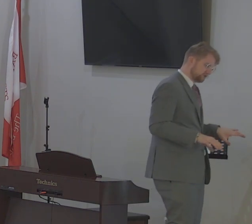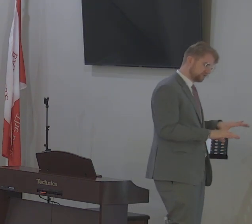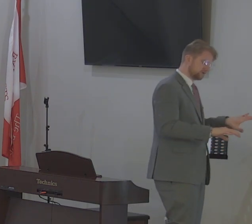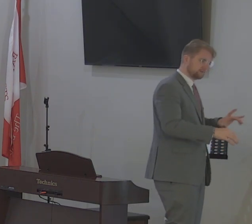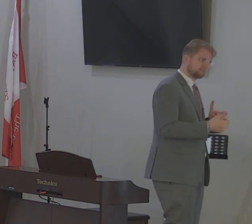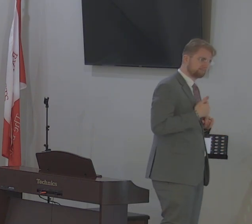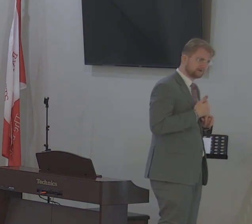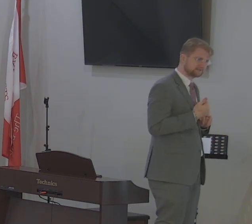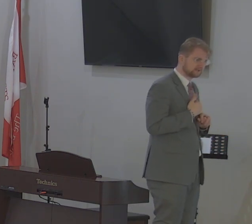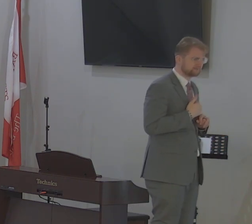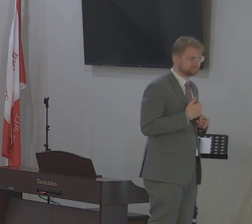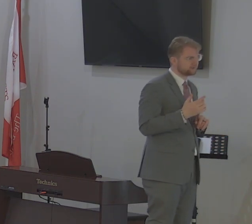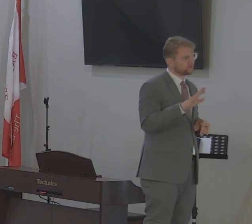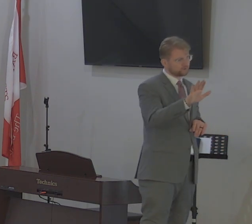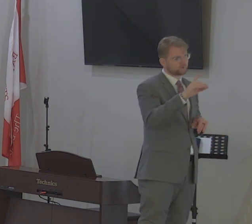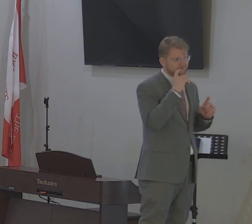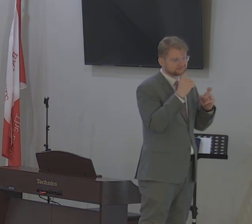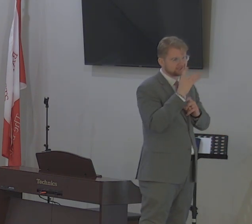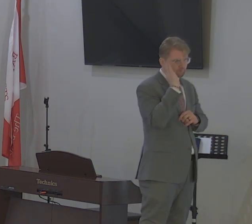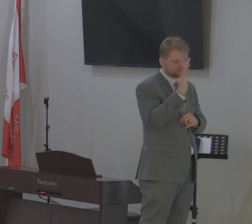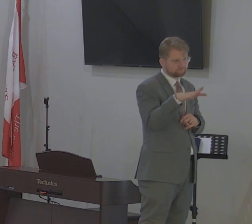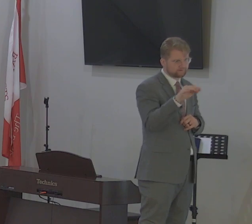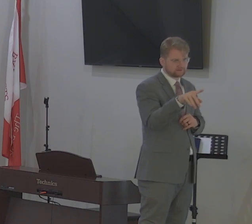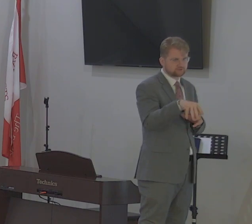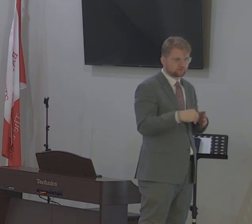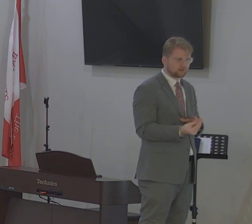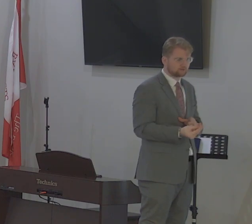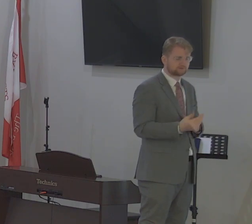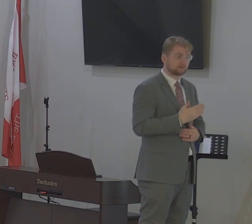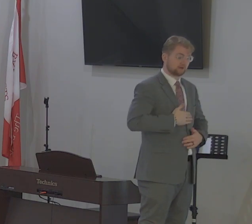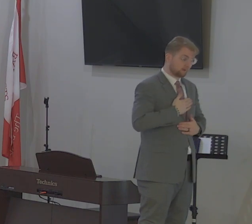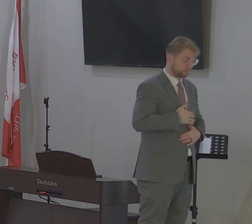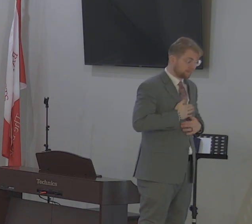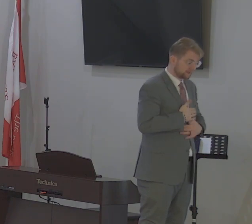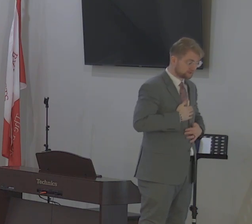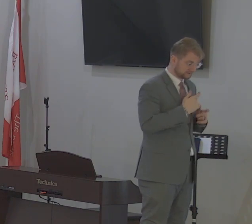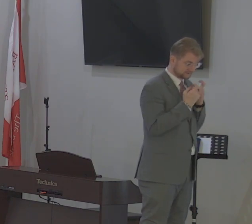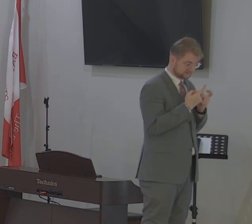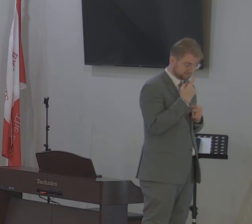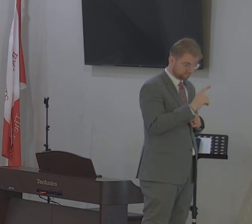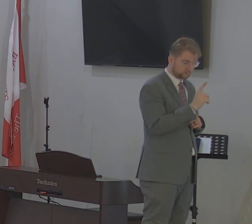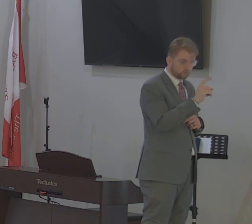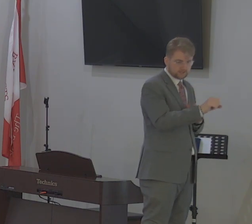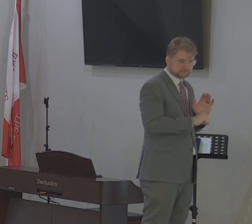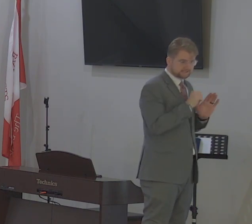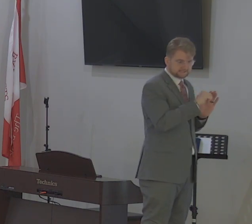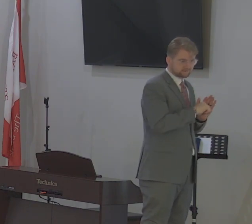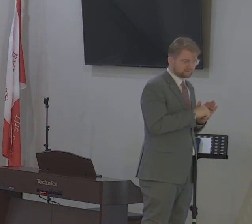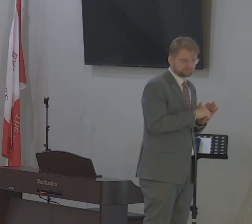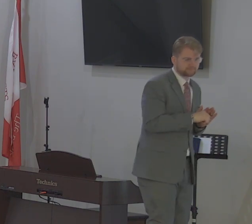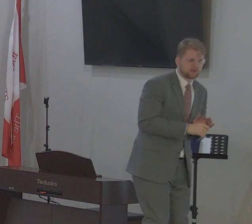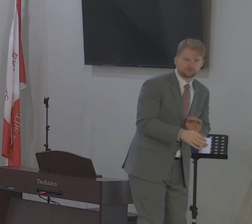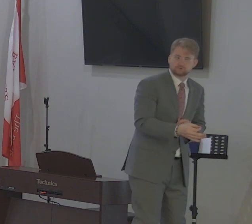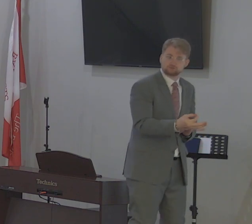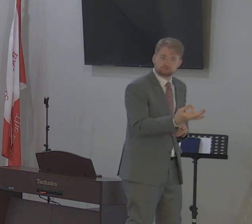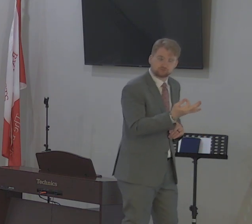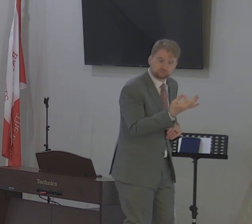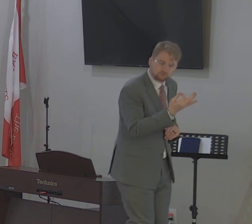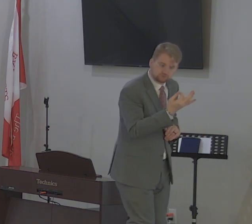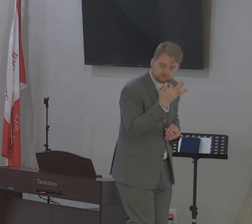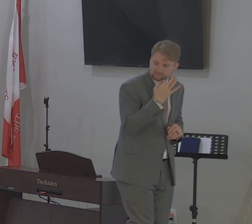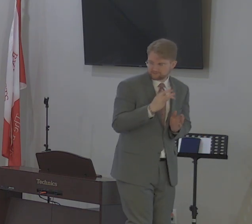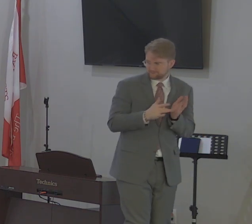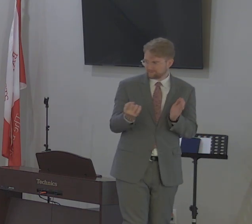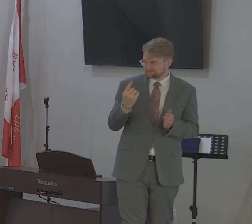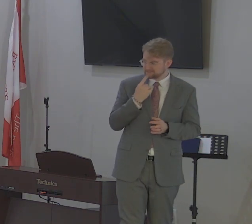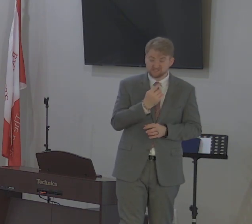it, your sin will find you out. It's pleasure in sin for a season. As soon as, the Bible